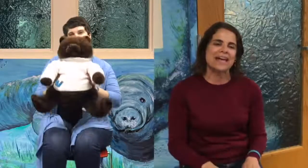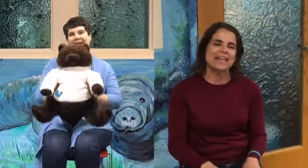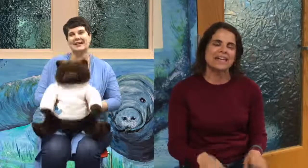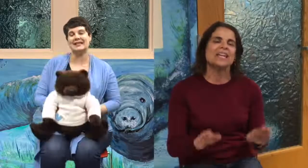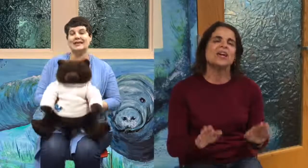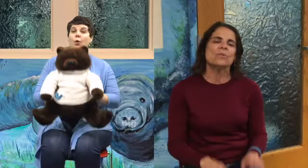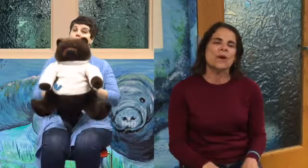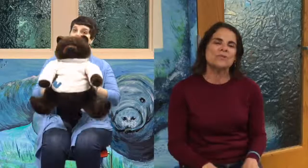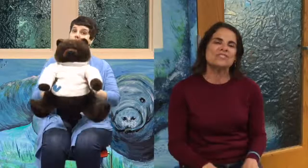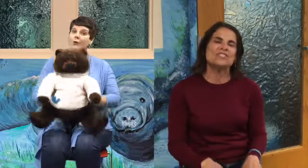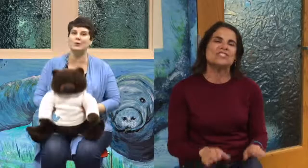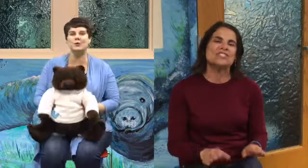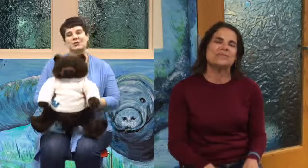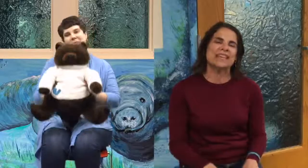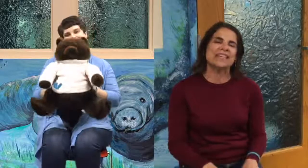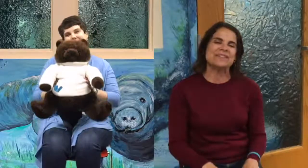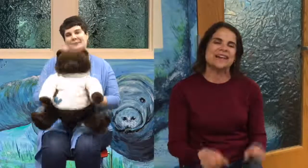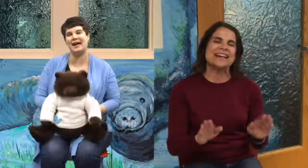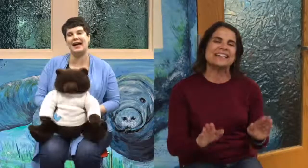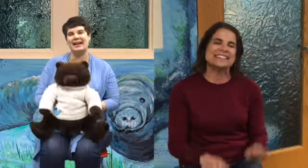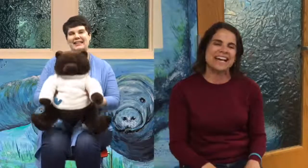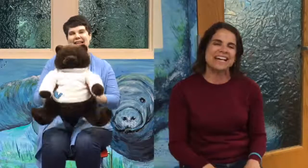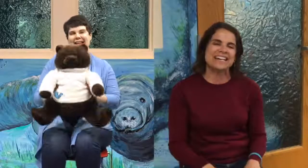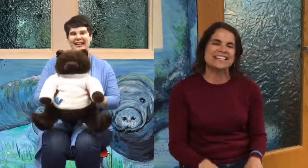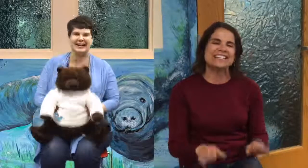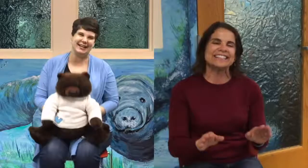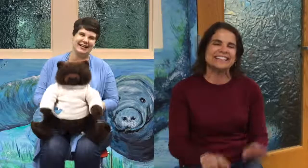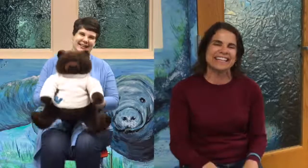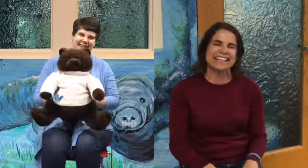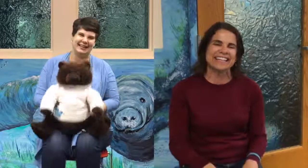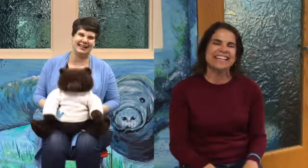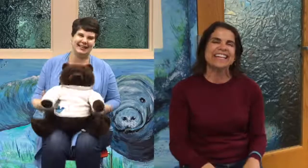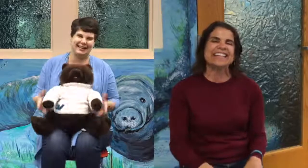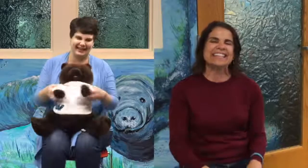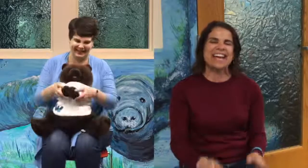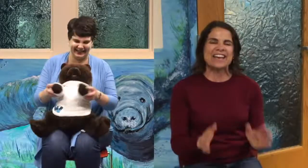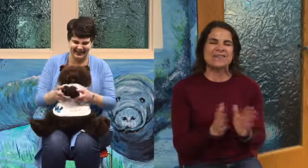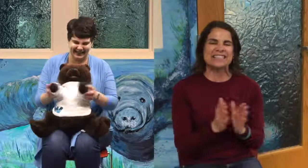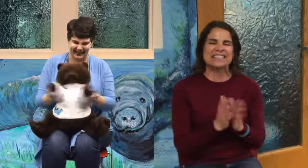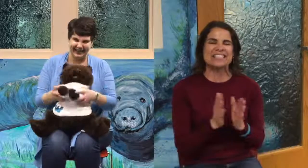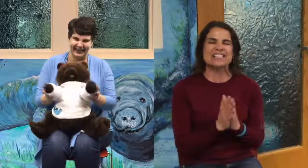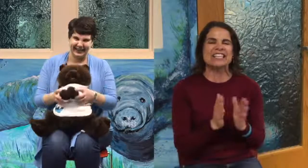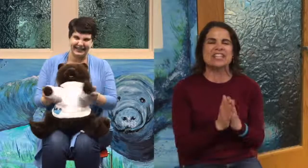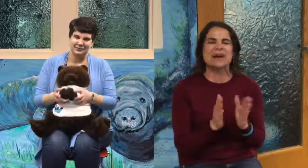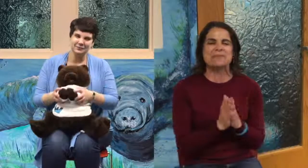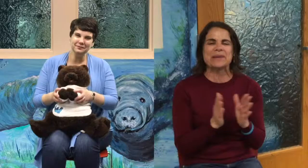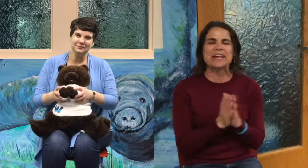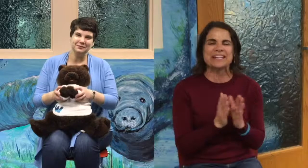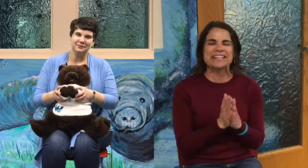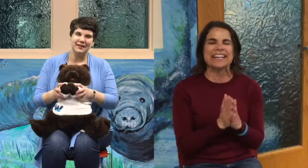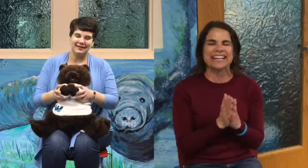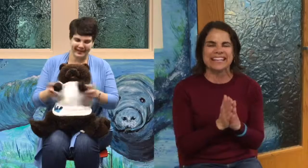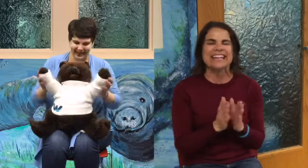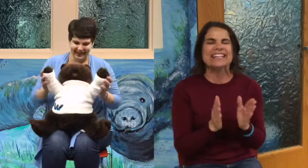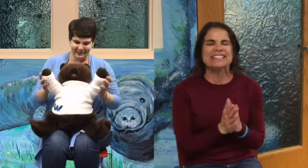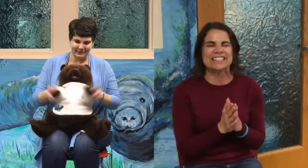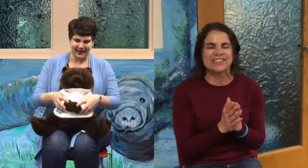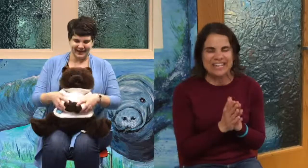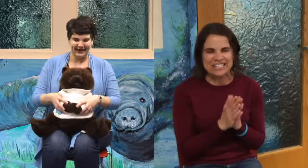wagon. Won't you be my darling? Yay, Erica did such a nice job of Bear. You did a great job